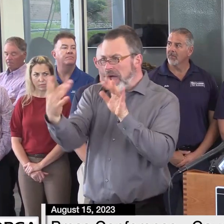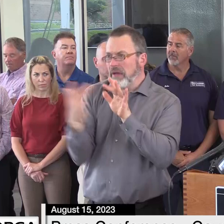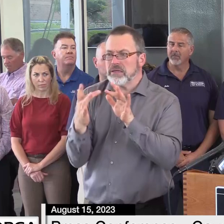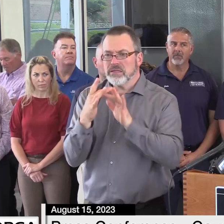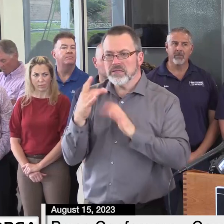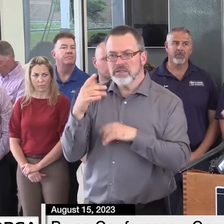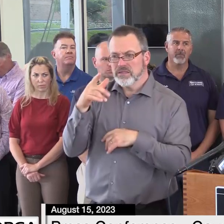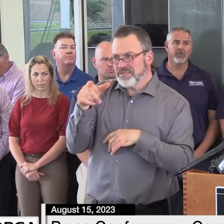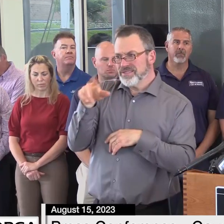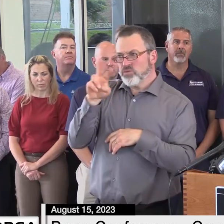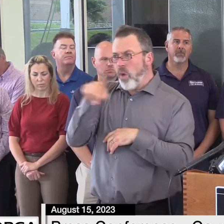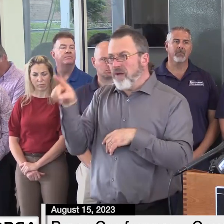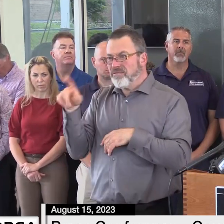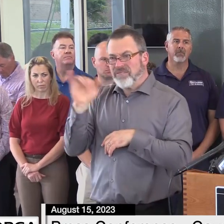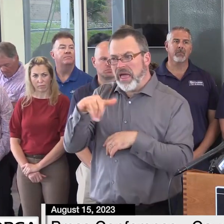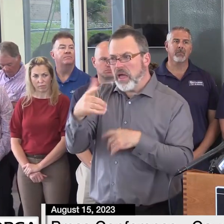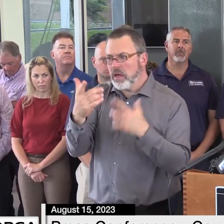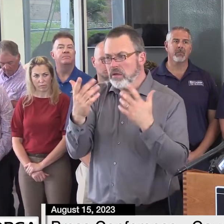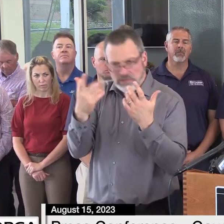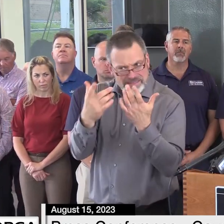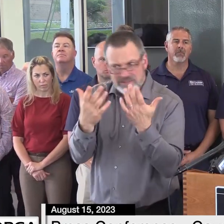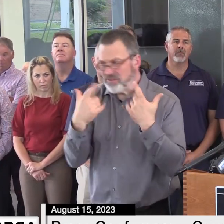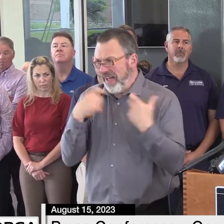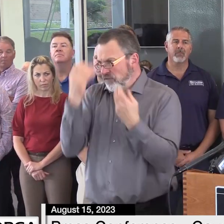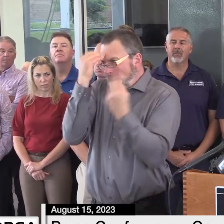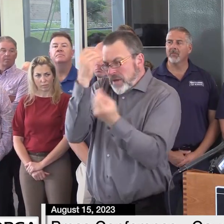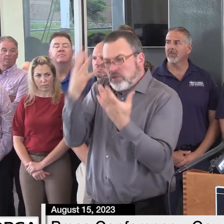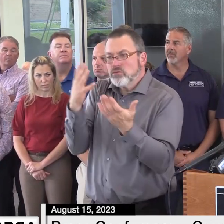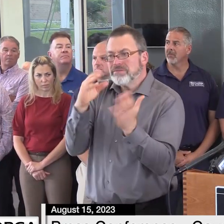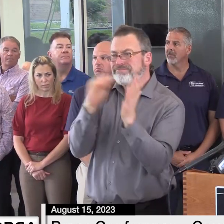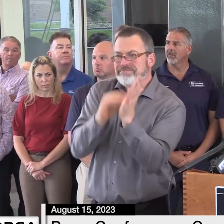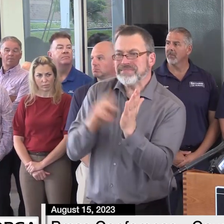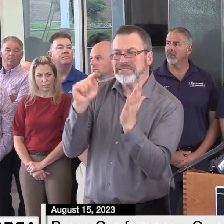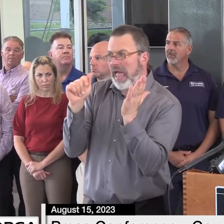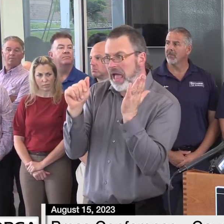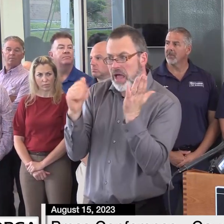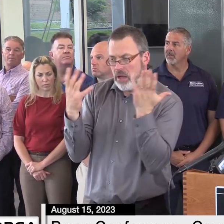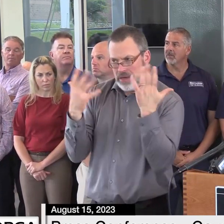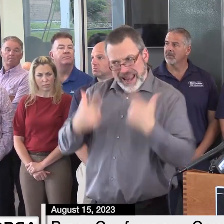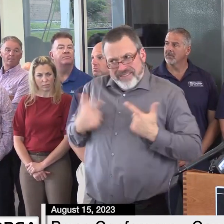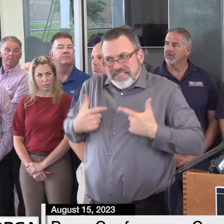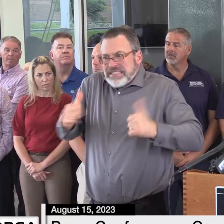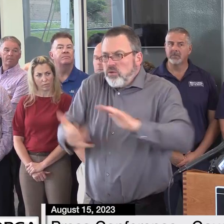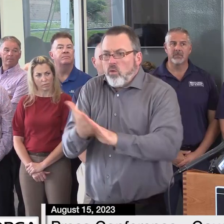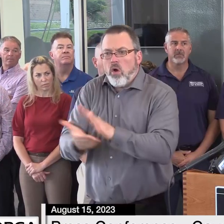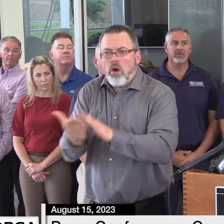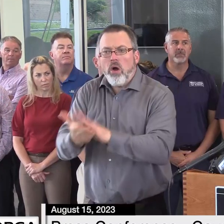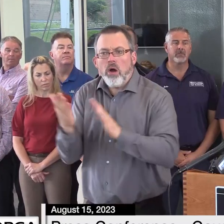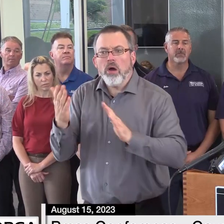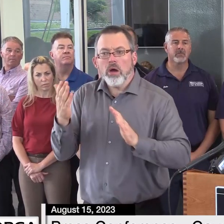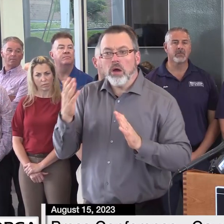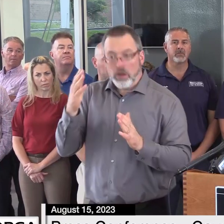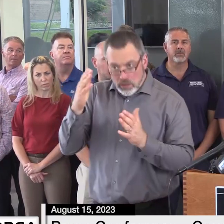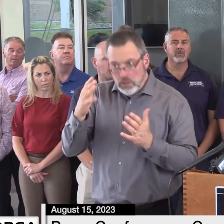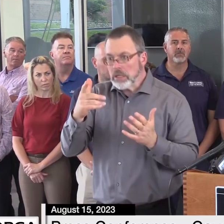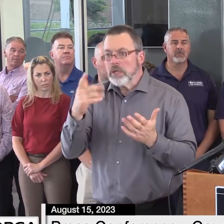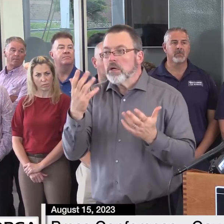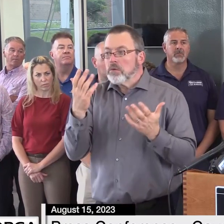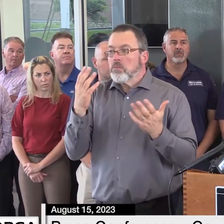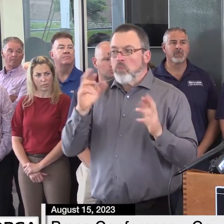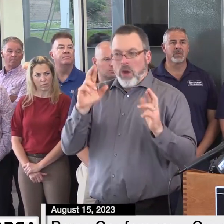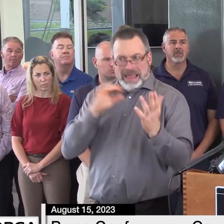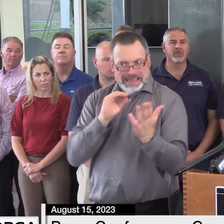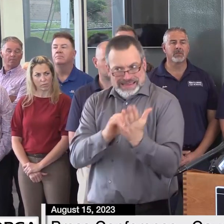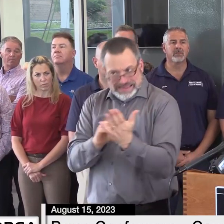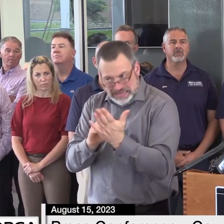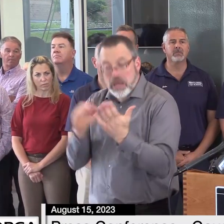And so we'll see if there's another declaration at that point. We believe and